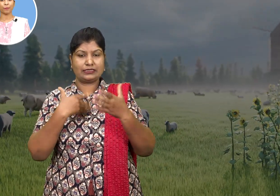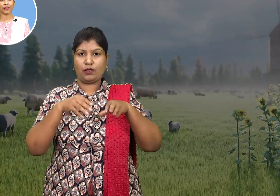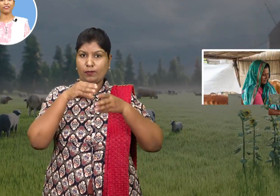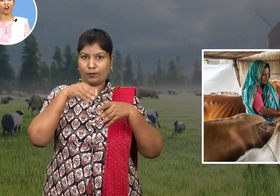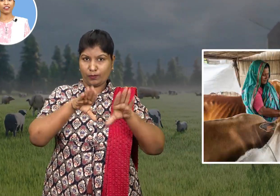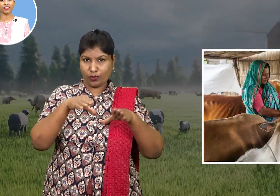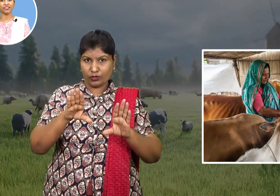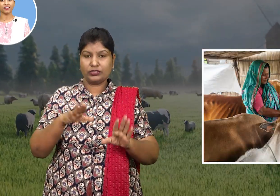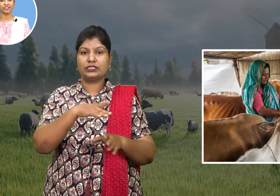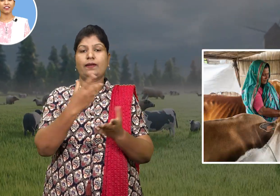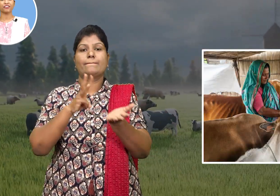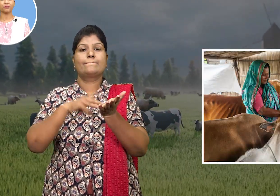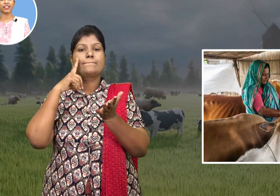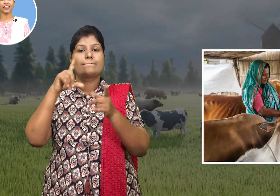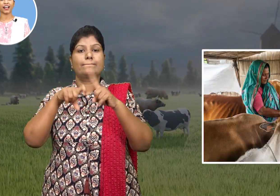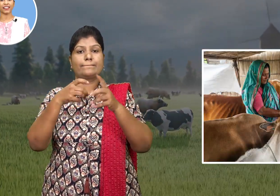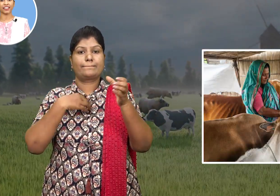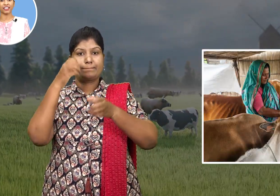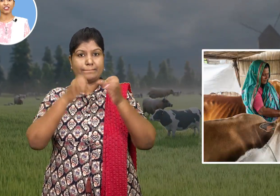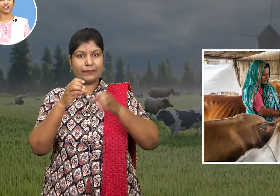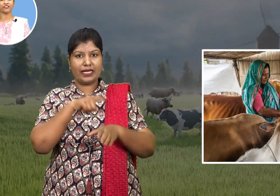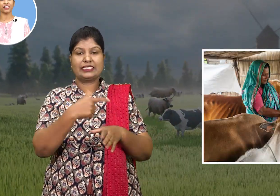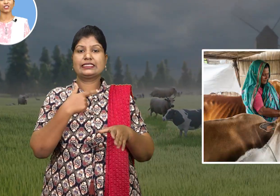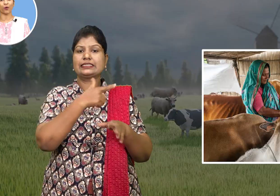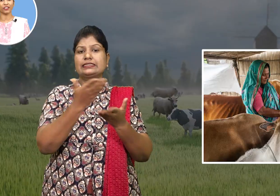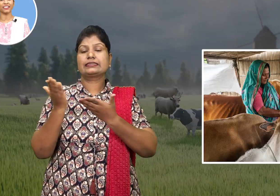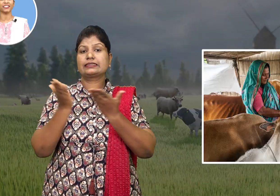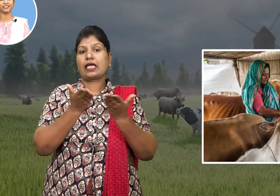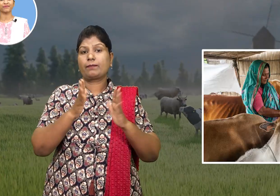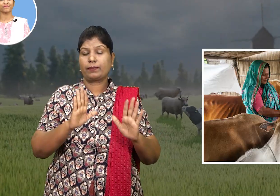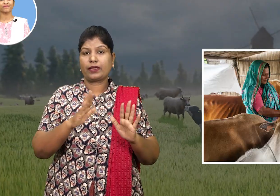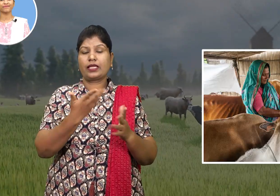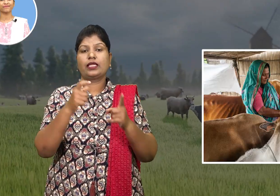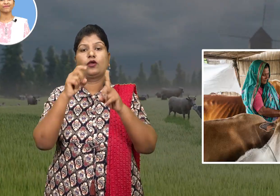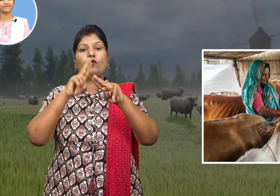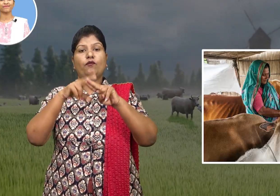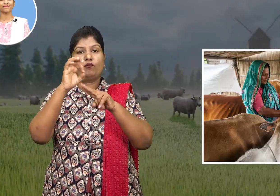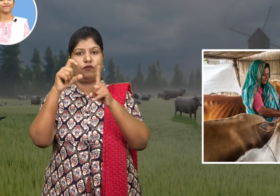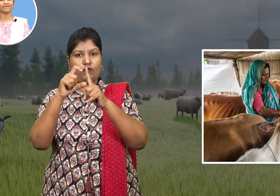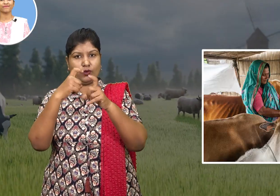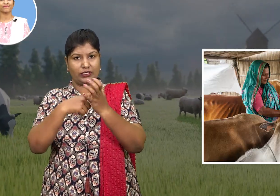They supply fodder from their agriculture fields only.